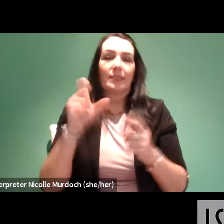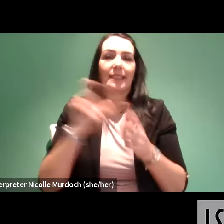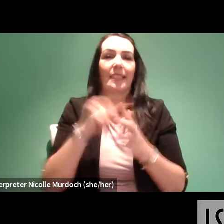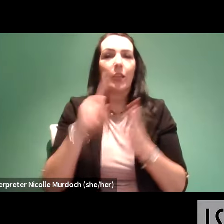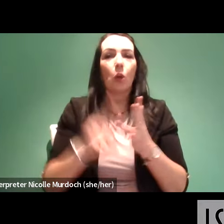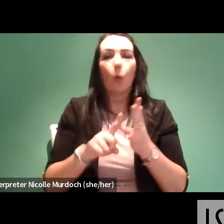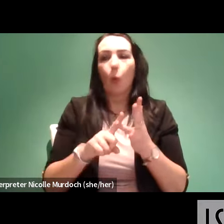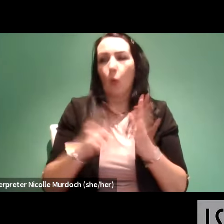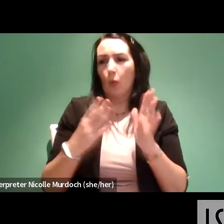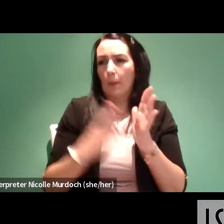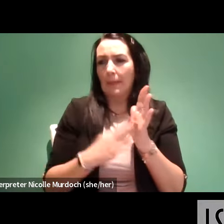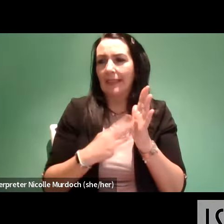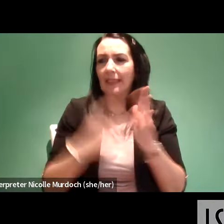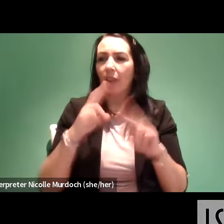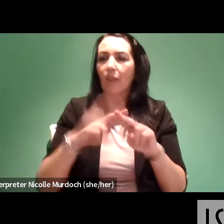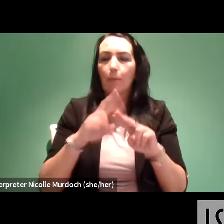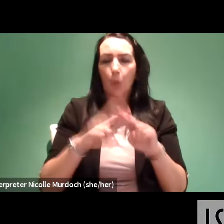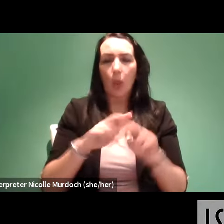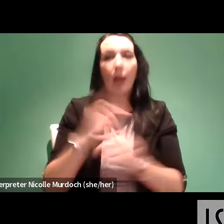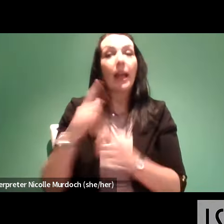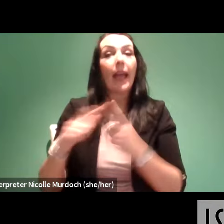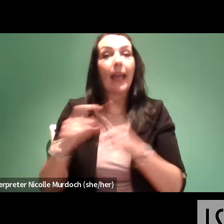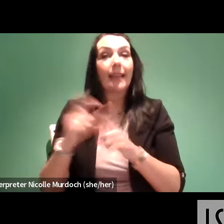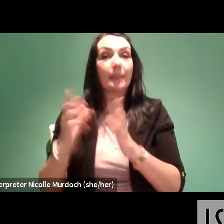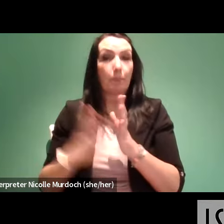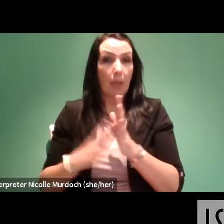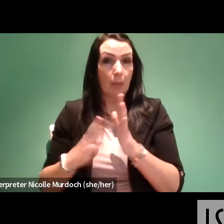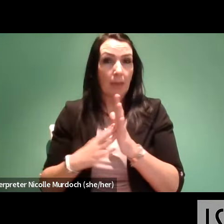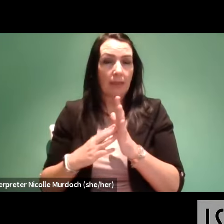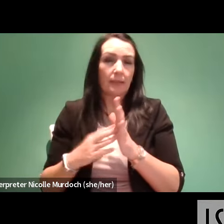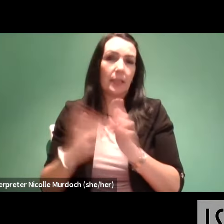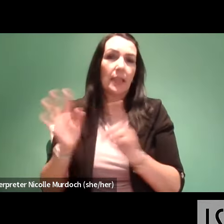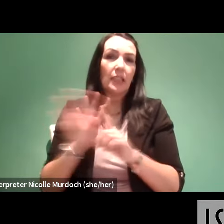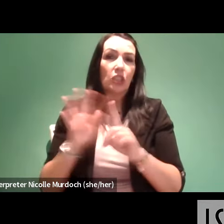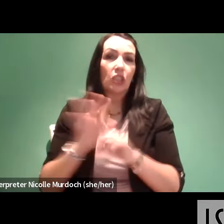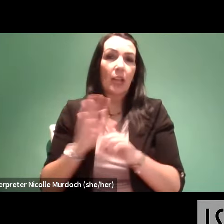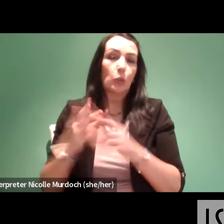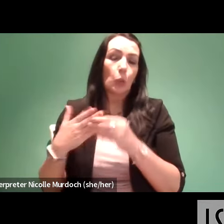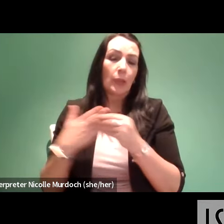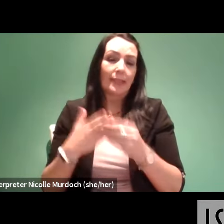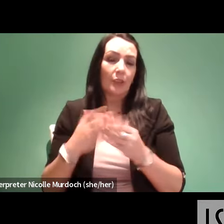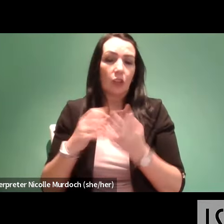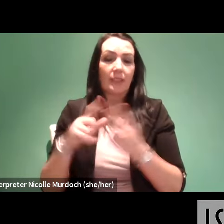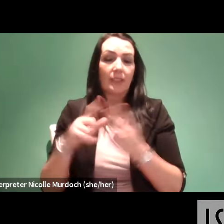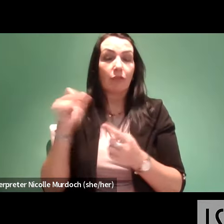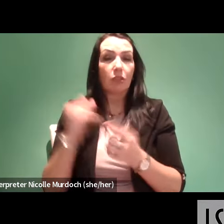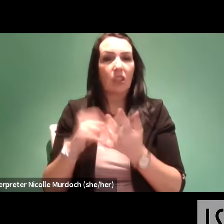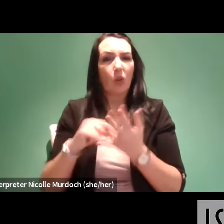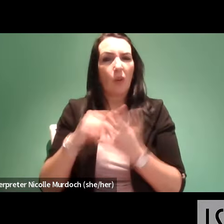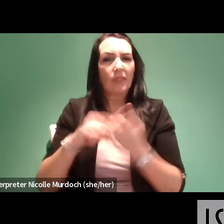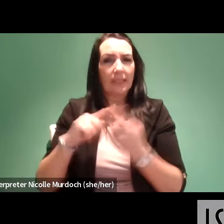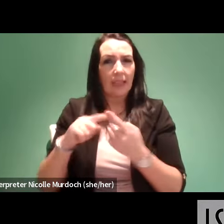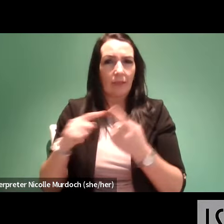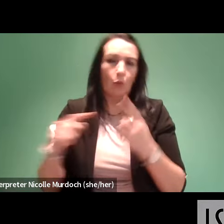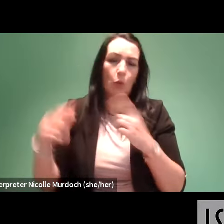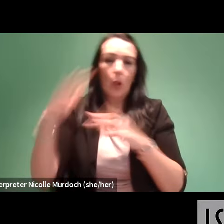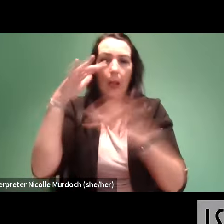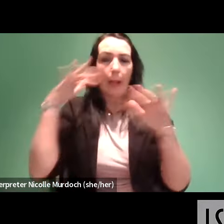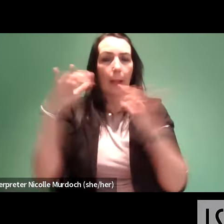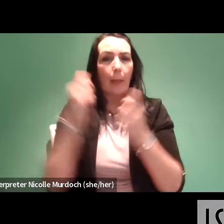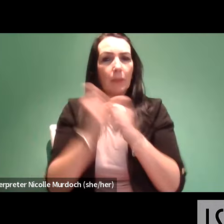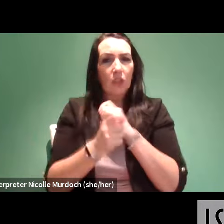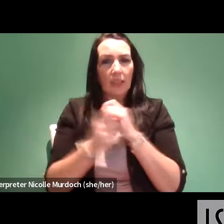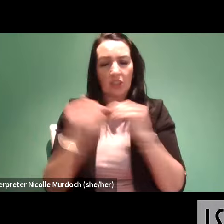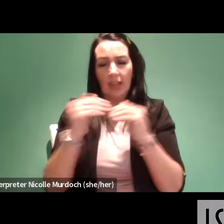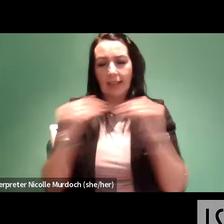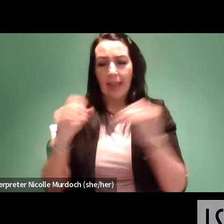Foundation. Ed Miliband, Shadow Leader, Secretary of State for Climate Change and Net Zero, having previously been